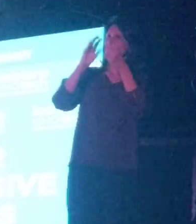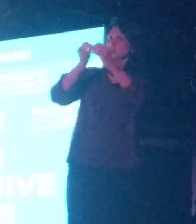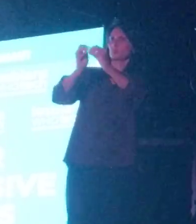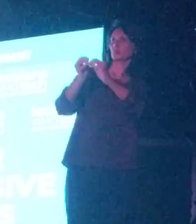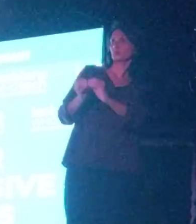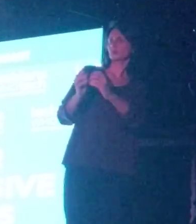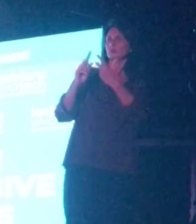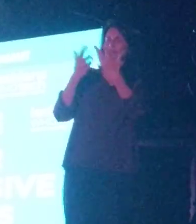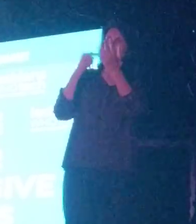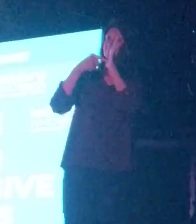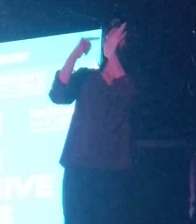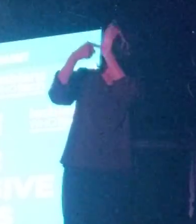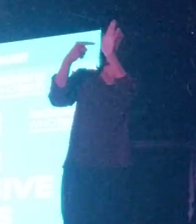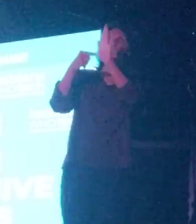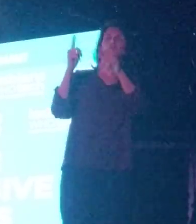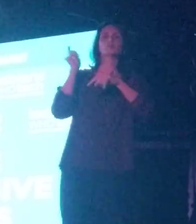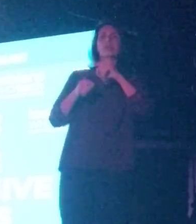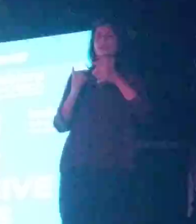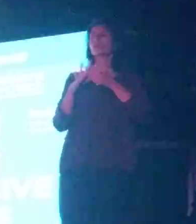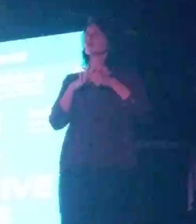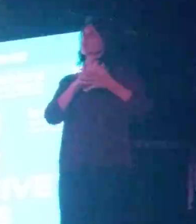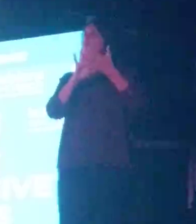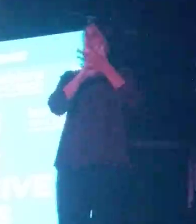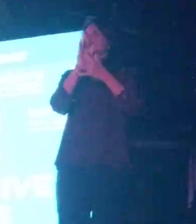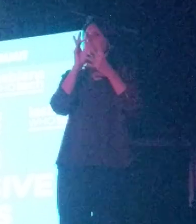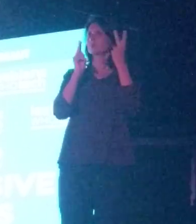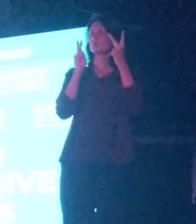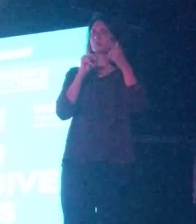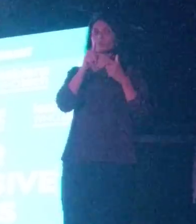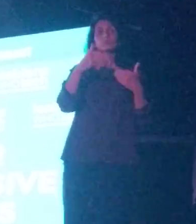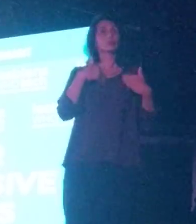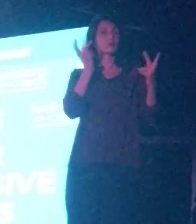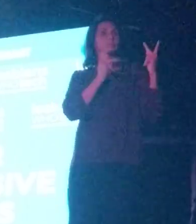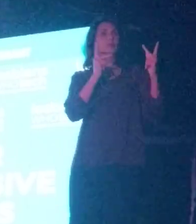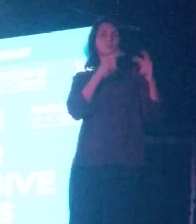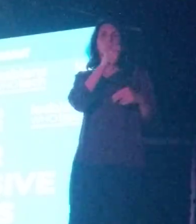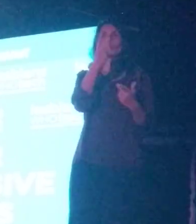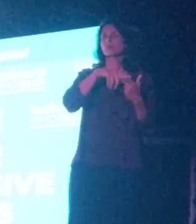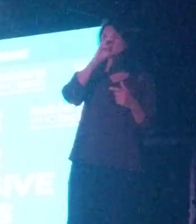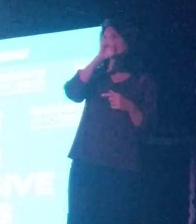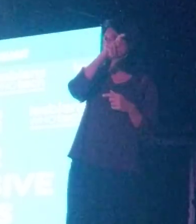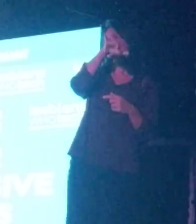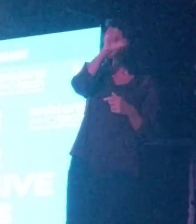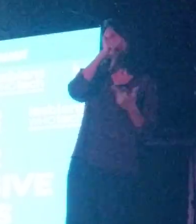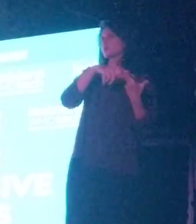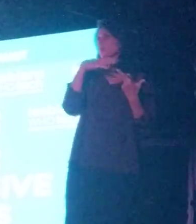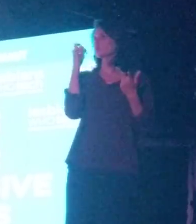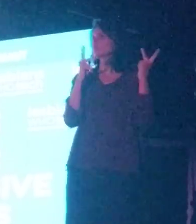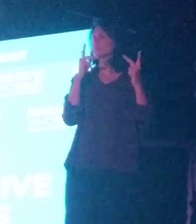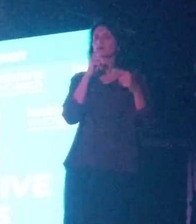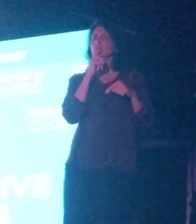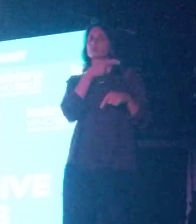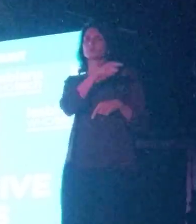their way to a victory by preventing people, young people, minorities, older people from voting. So I think that